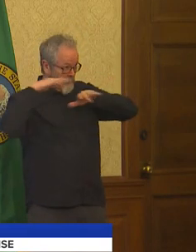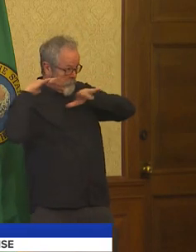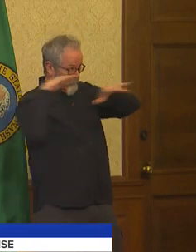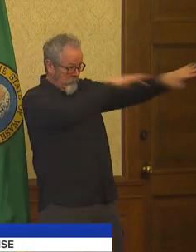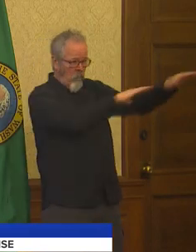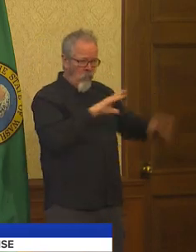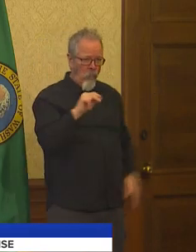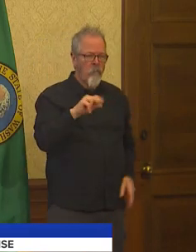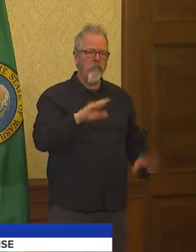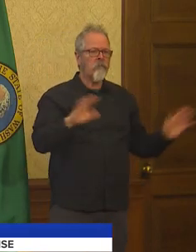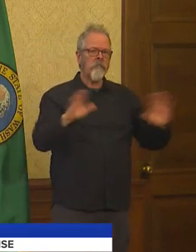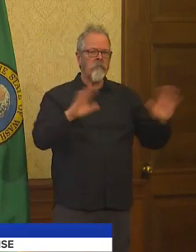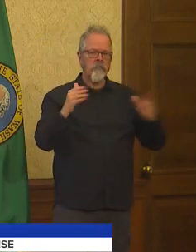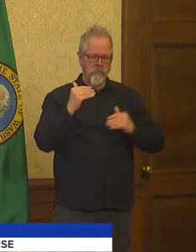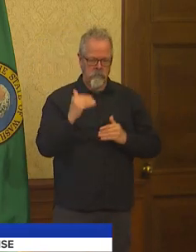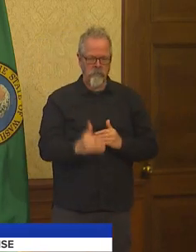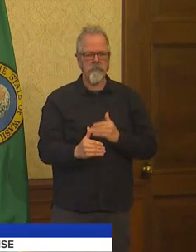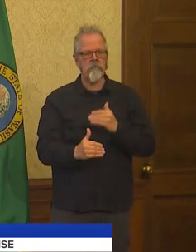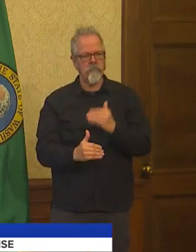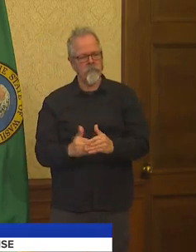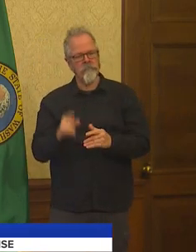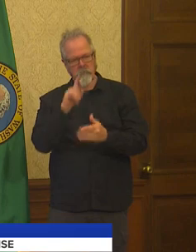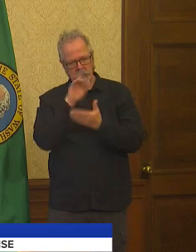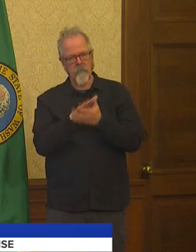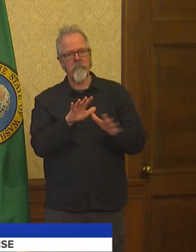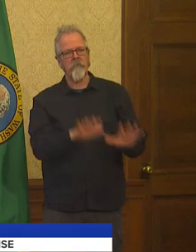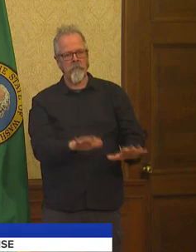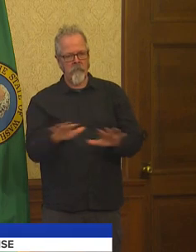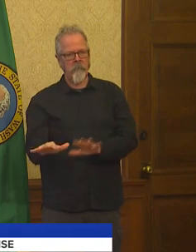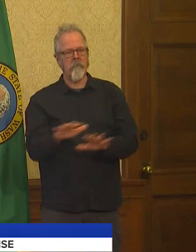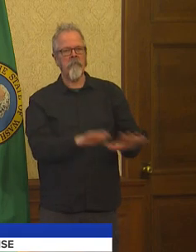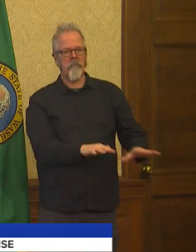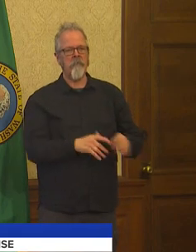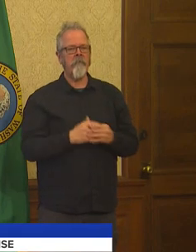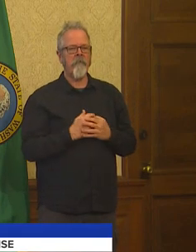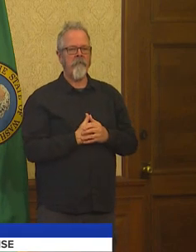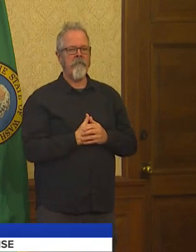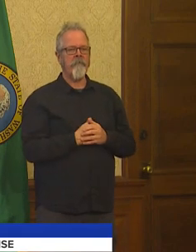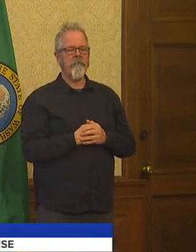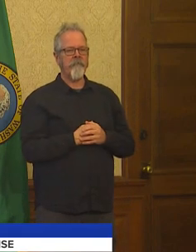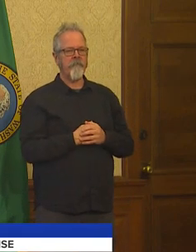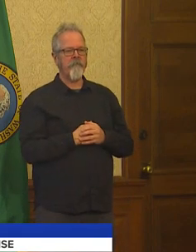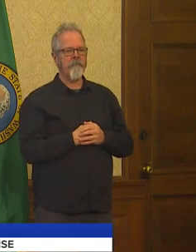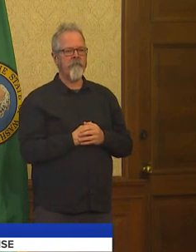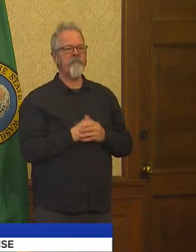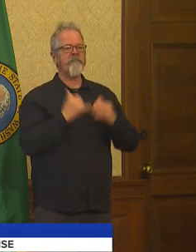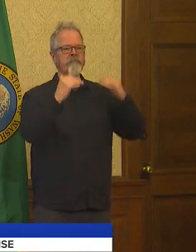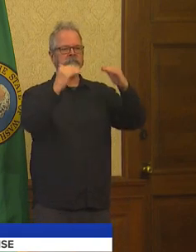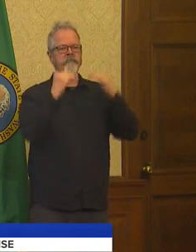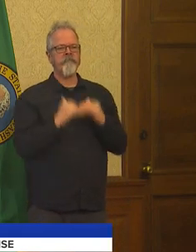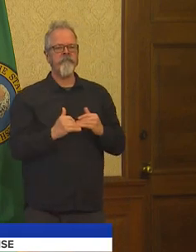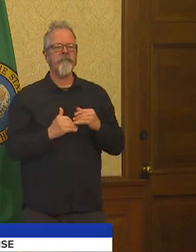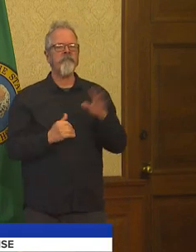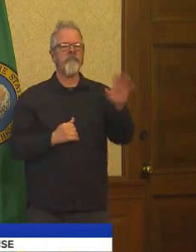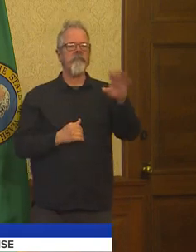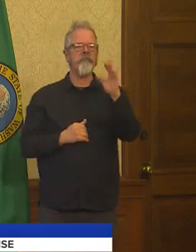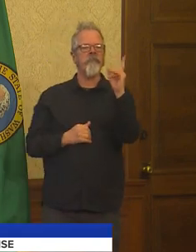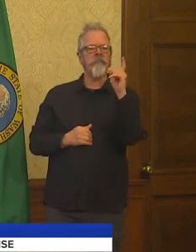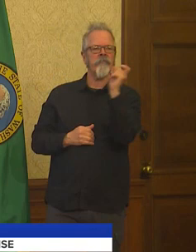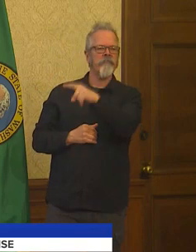up to what you were saying about testing. Saw that Admiral Giroir today said the